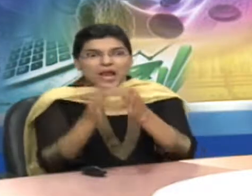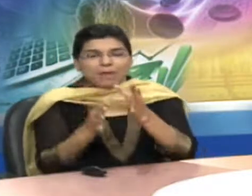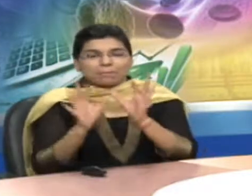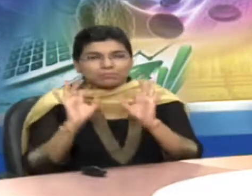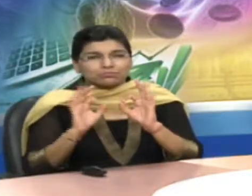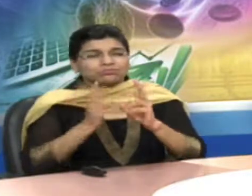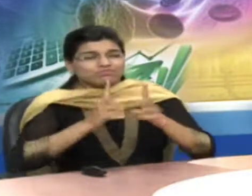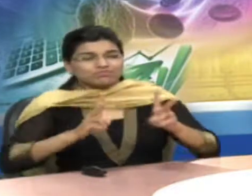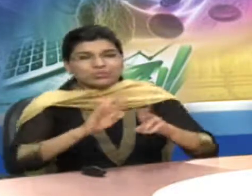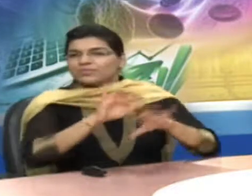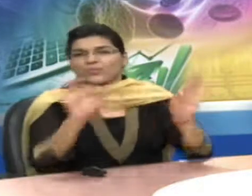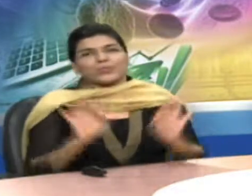When